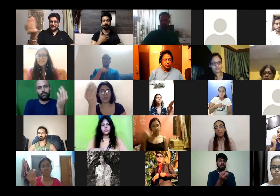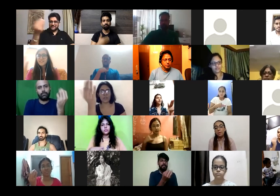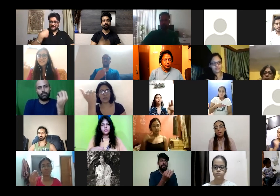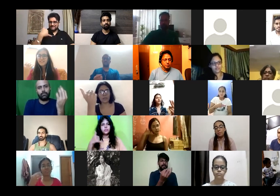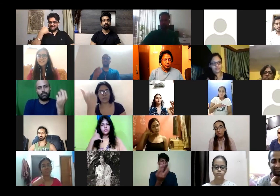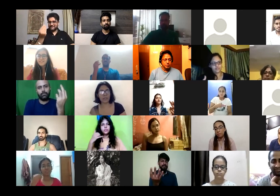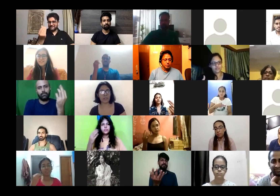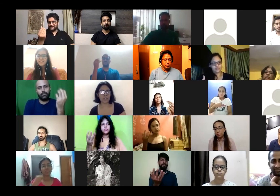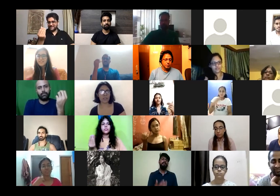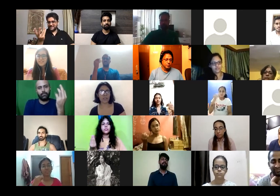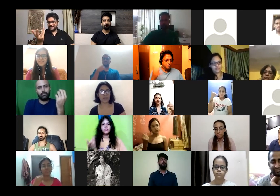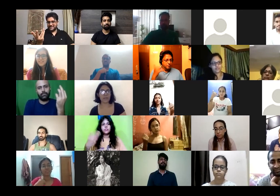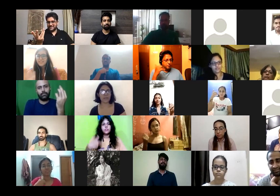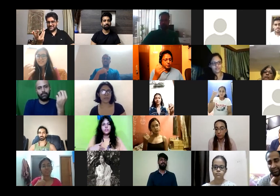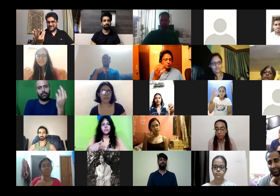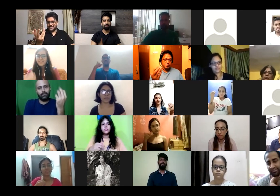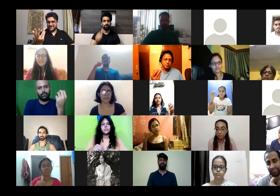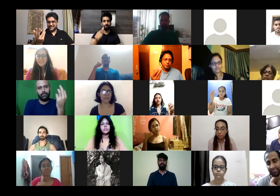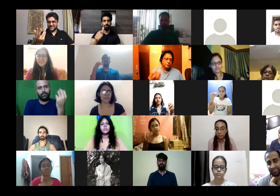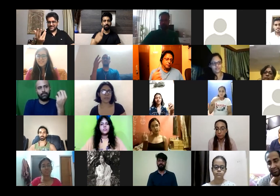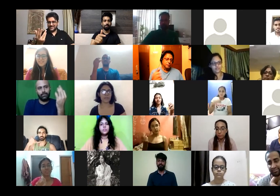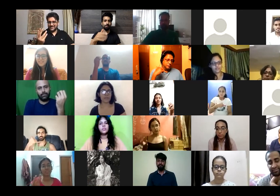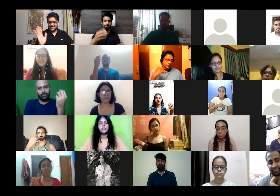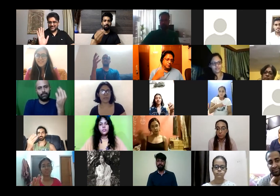Phone number, give.